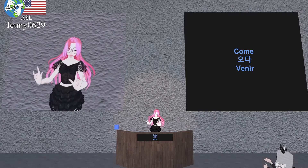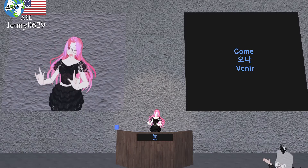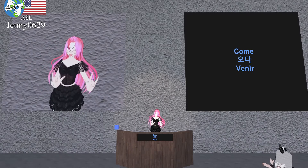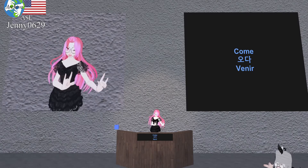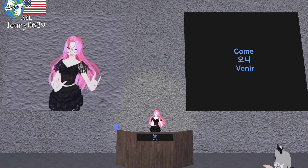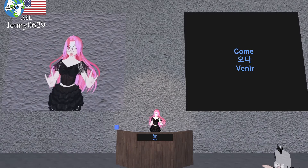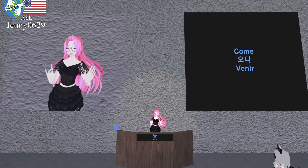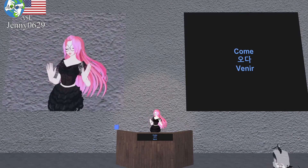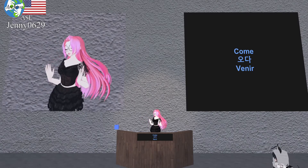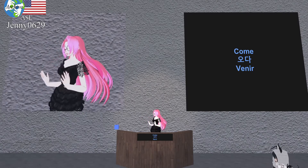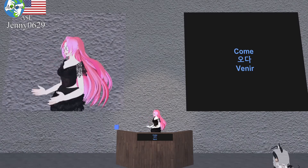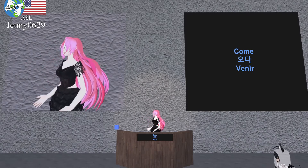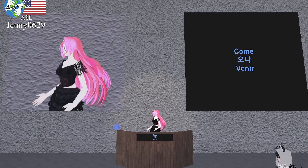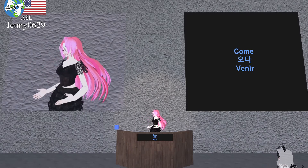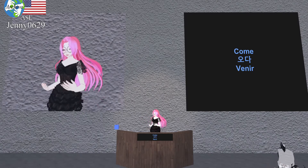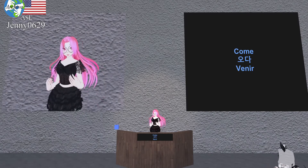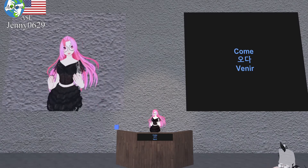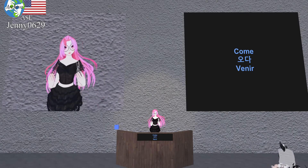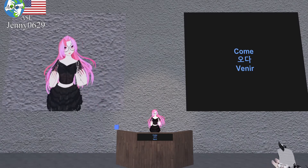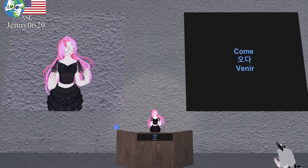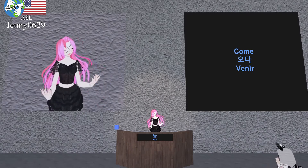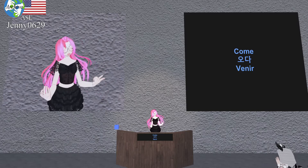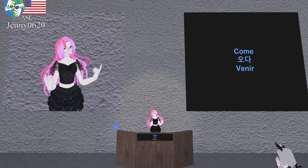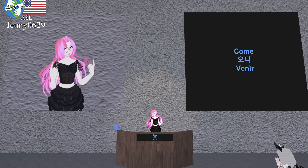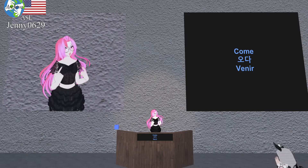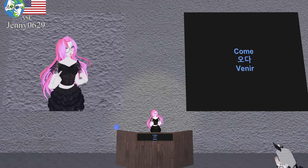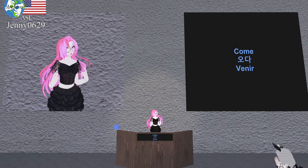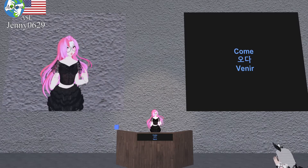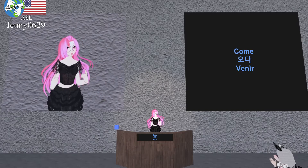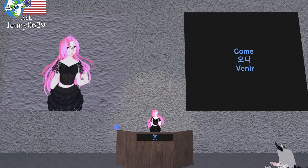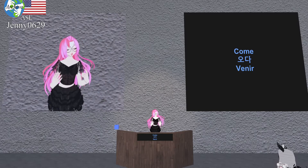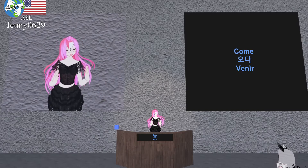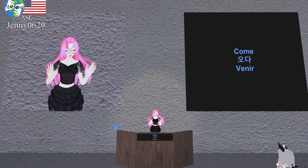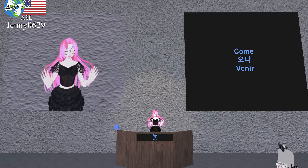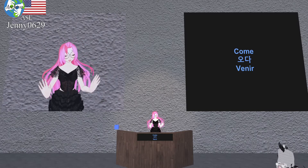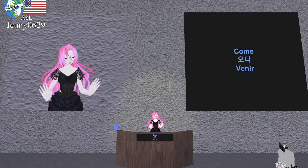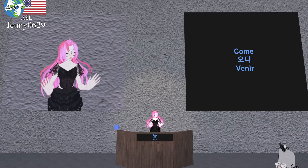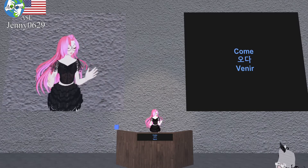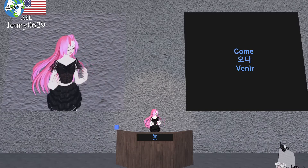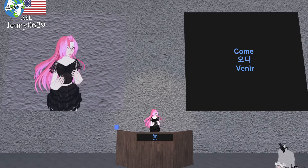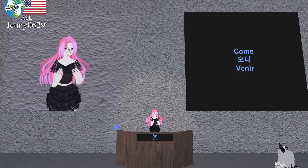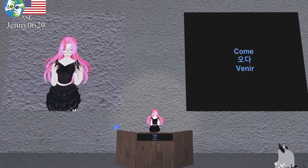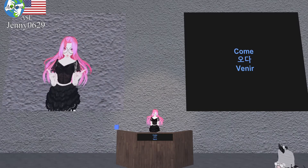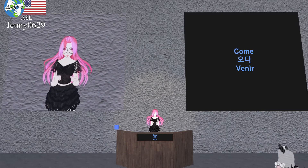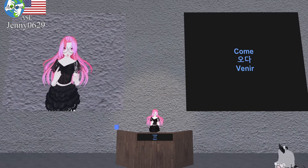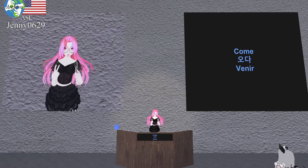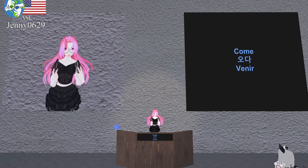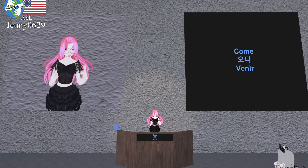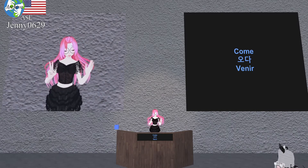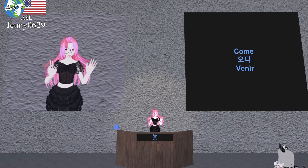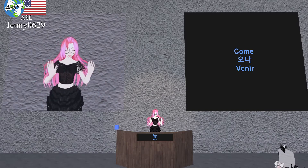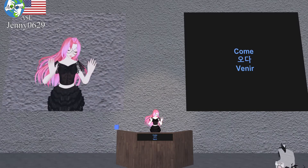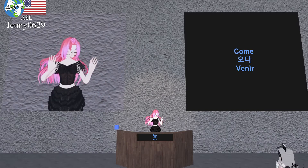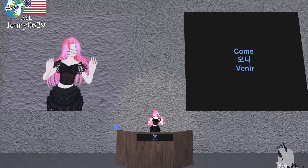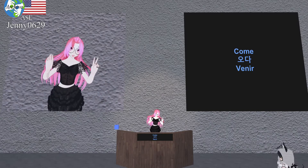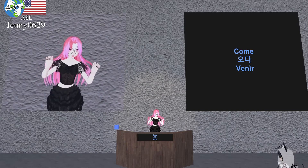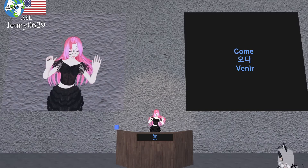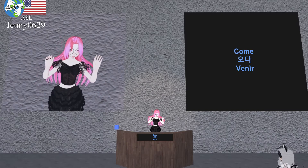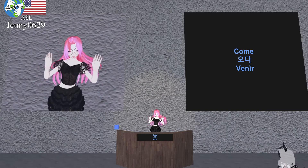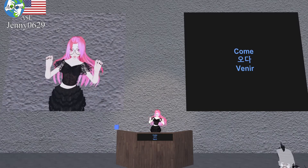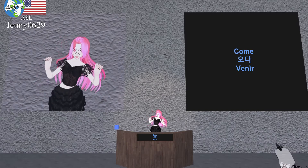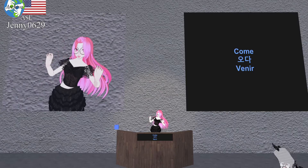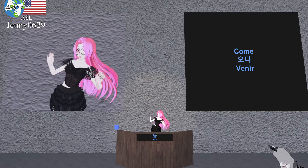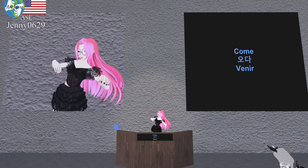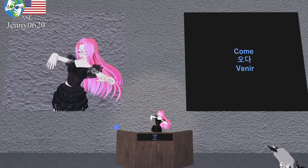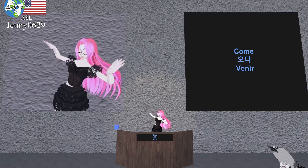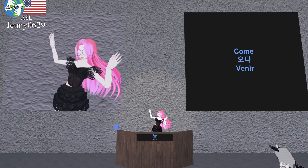every single one of you guys. I love you guys so much. Just the fact that you come out of here and take time out of your day to come and see me and